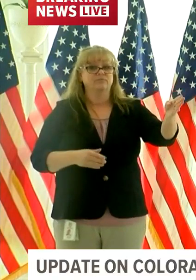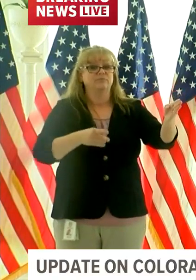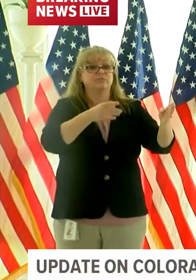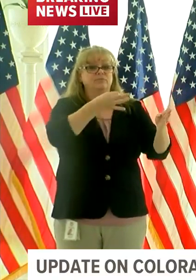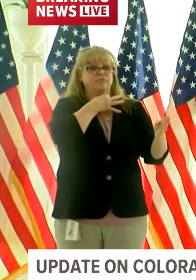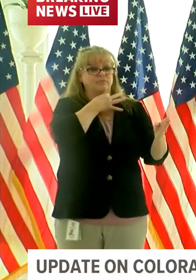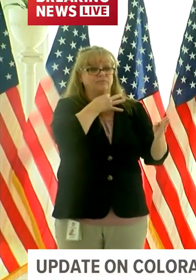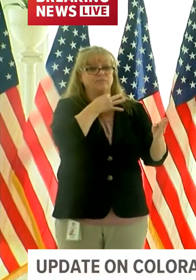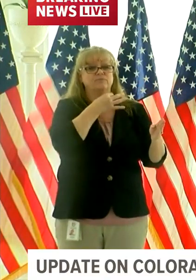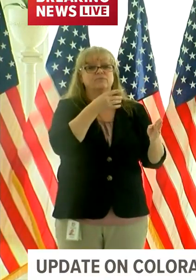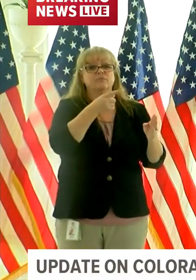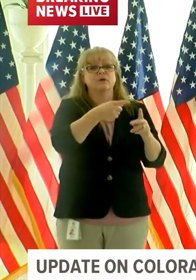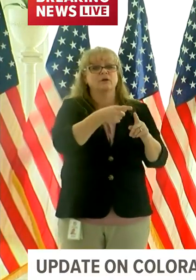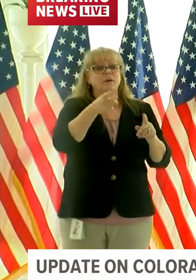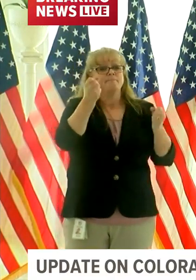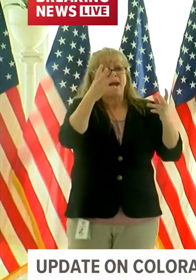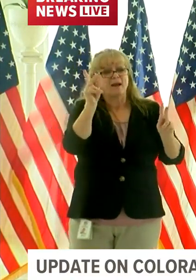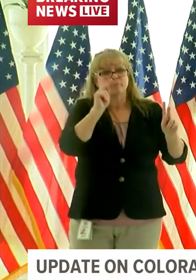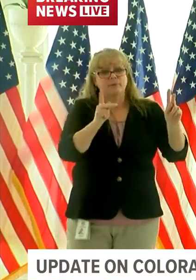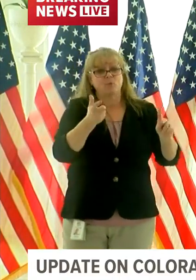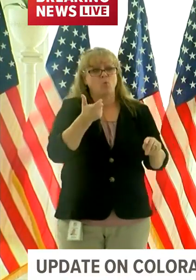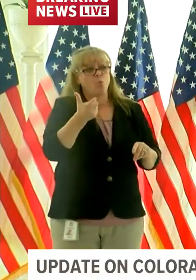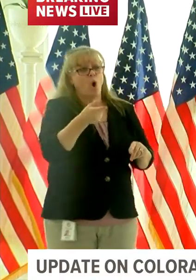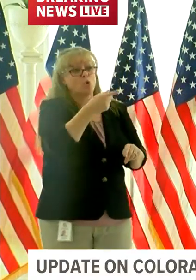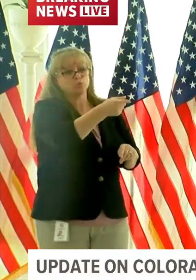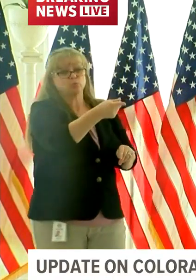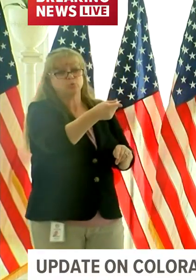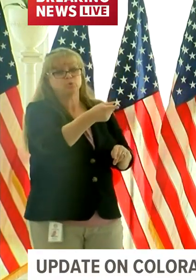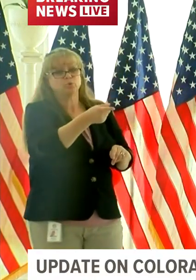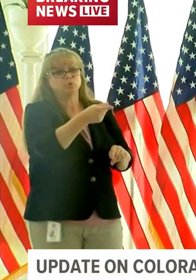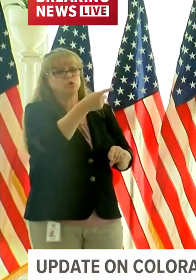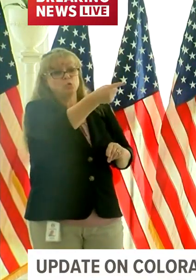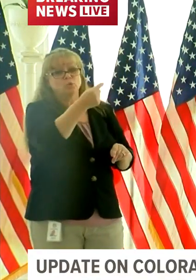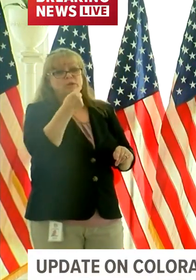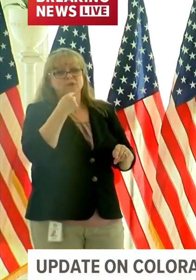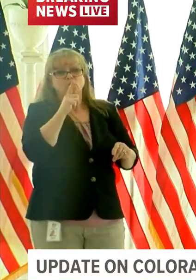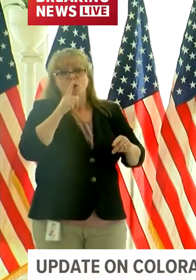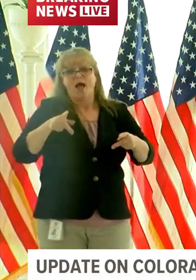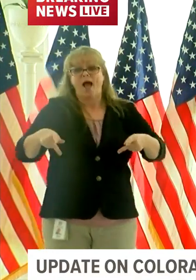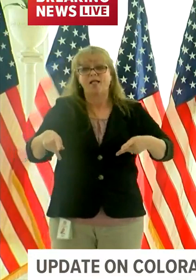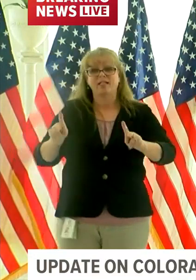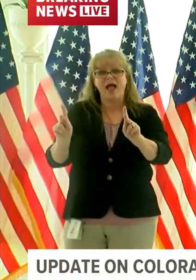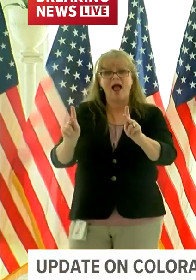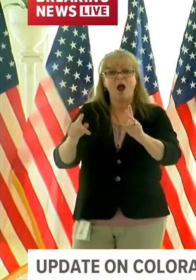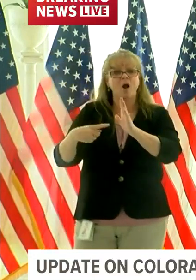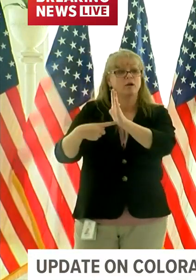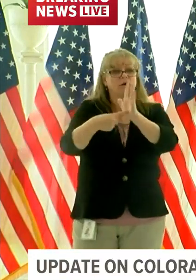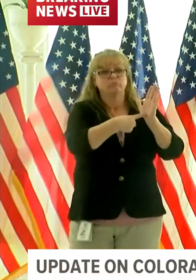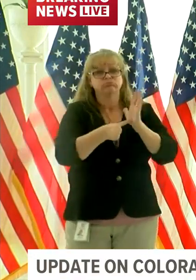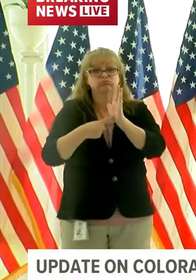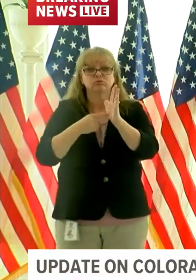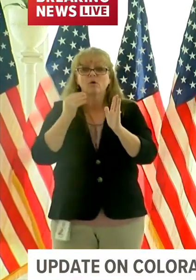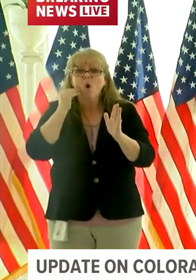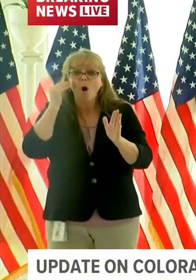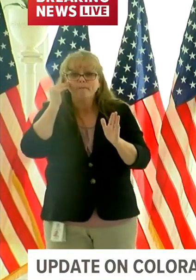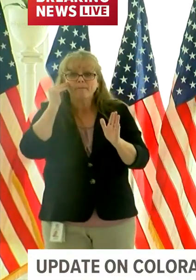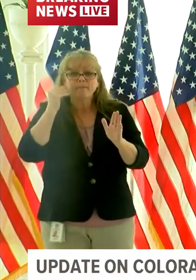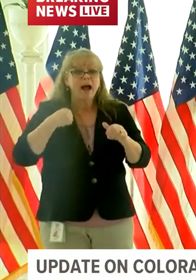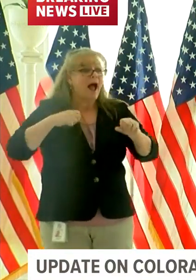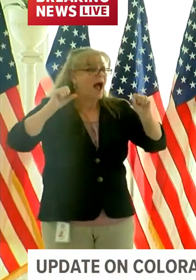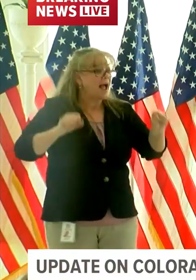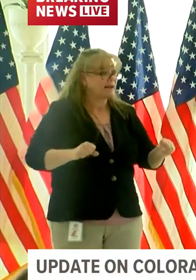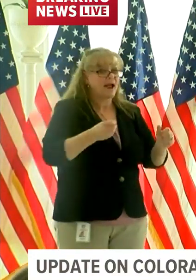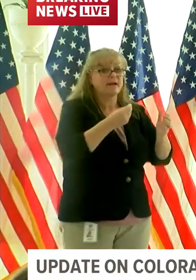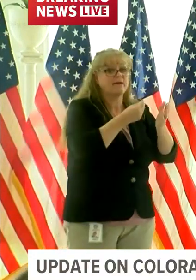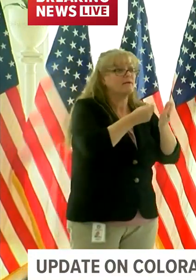allowed right now? And some people want to know, why is it okay to go to the grocery store, but I can't go as a realtor show to a